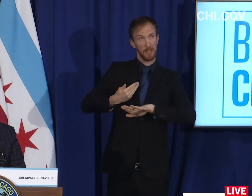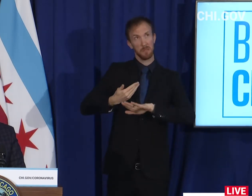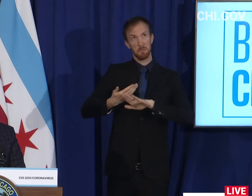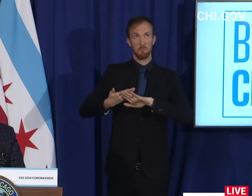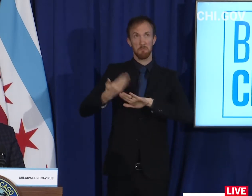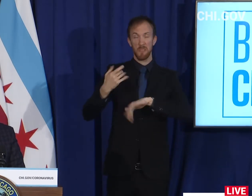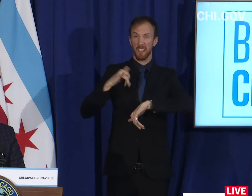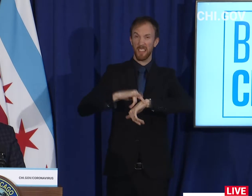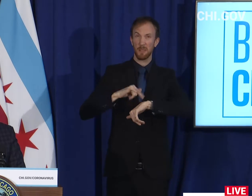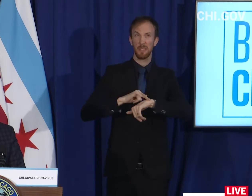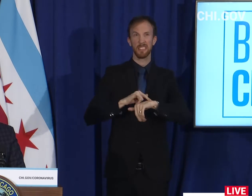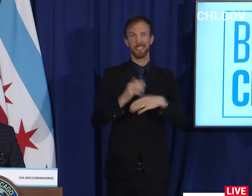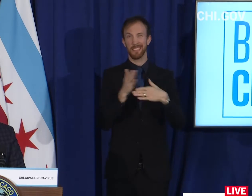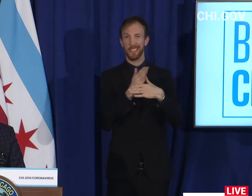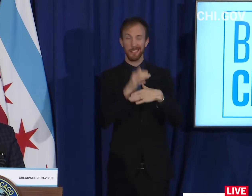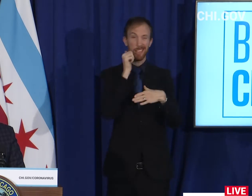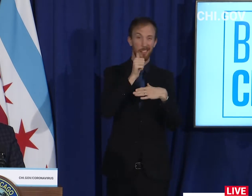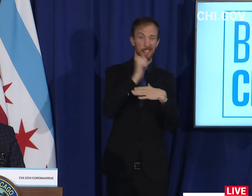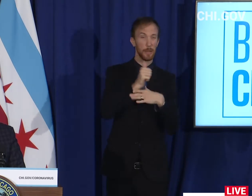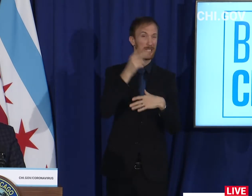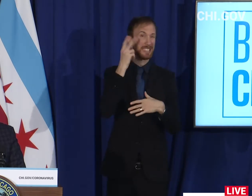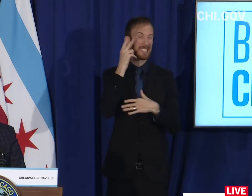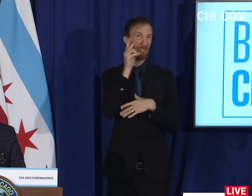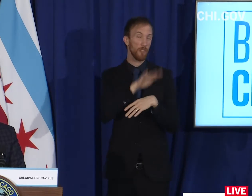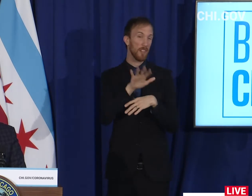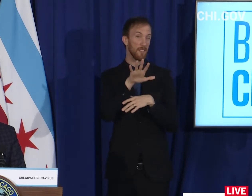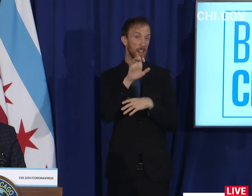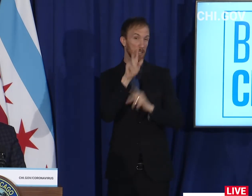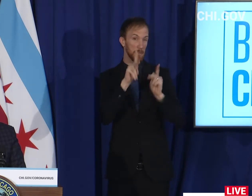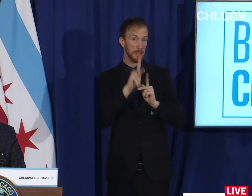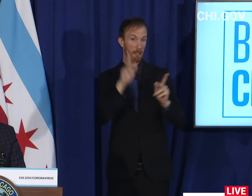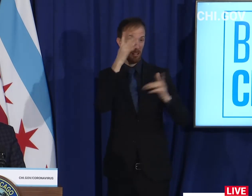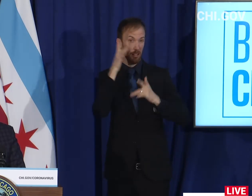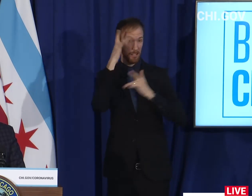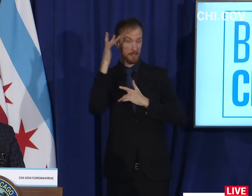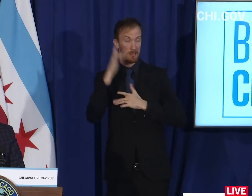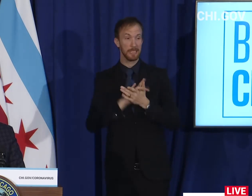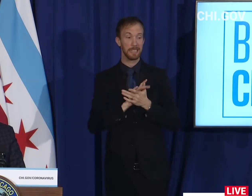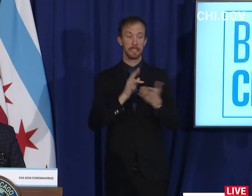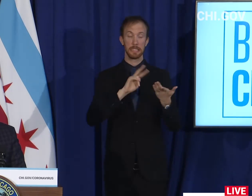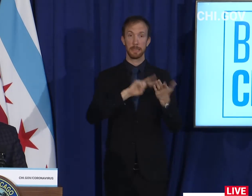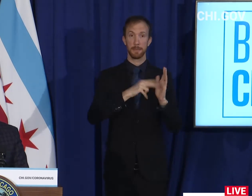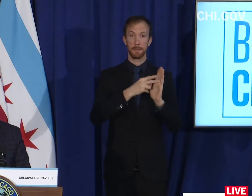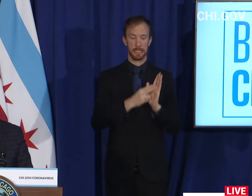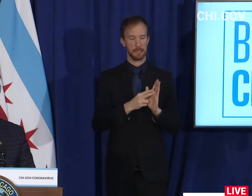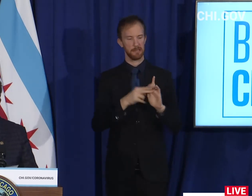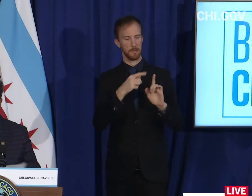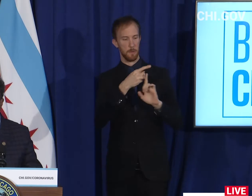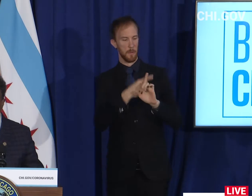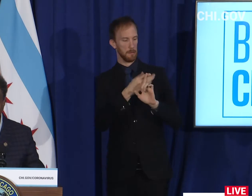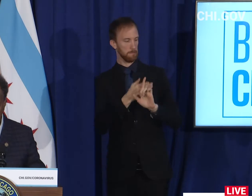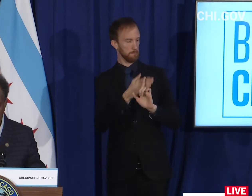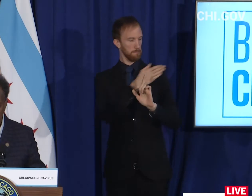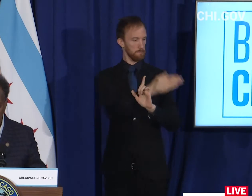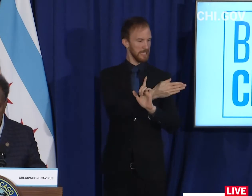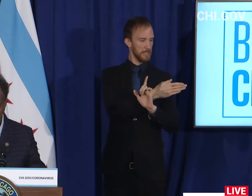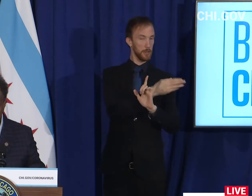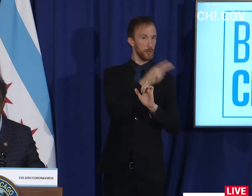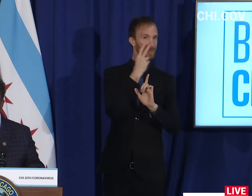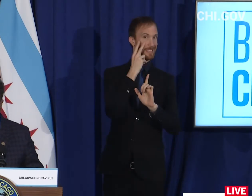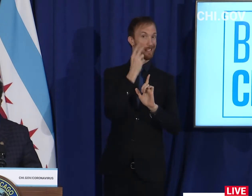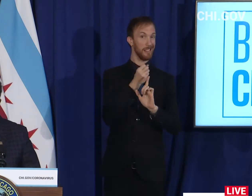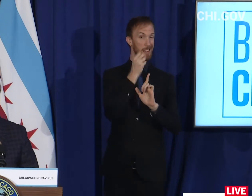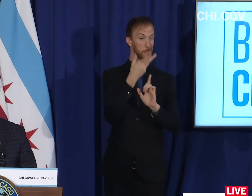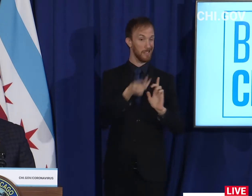new cases had reached 500, marking a more than 50% increase since the beginning of this month, and